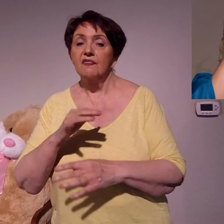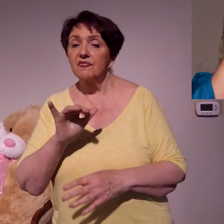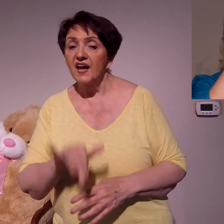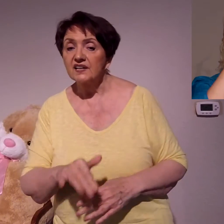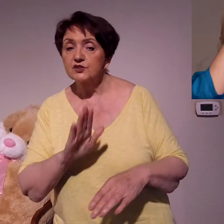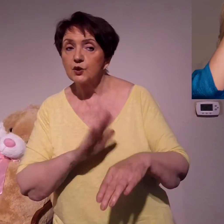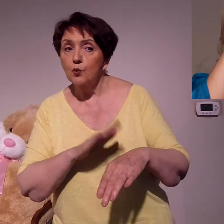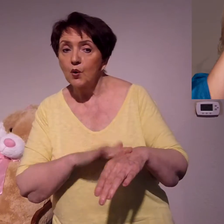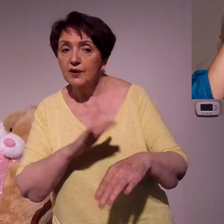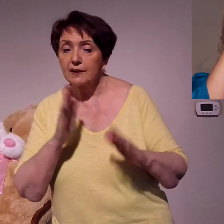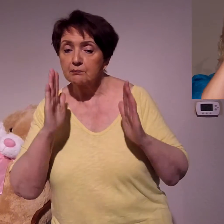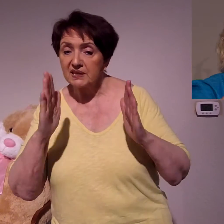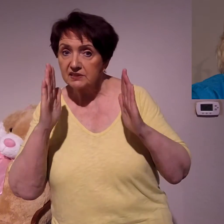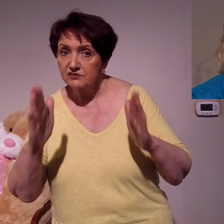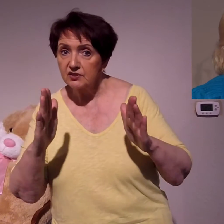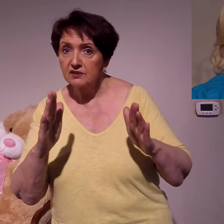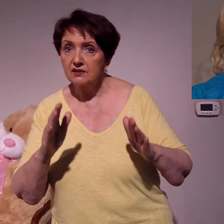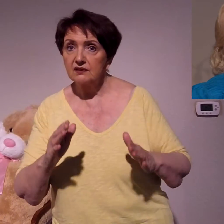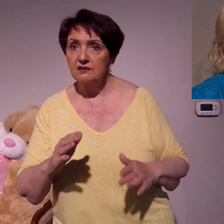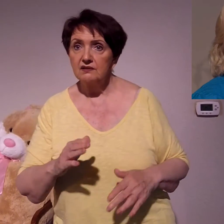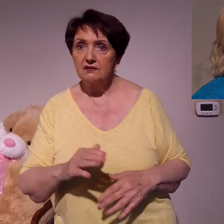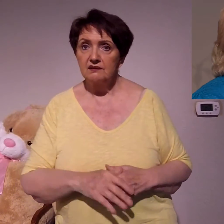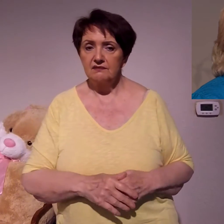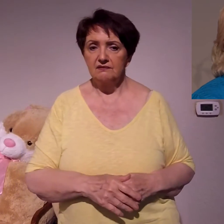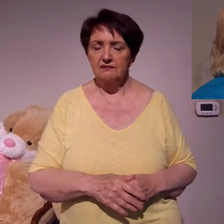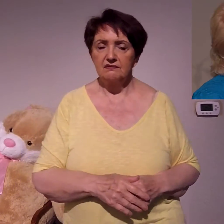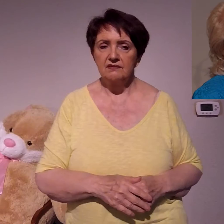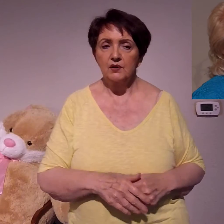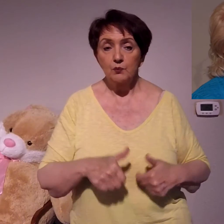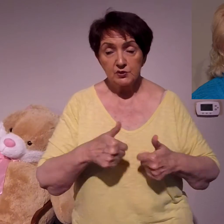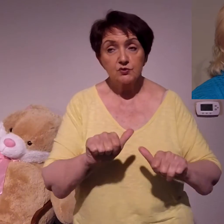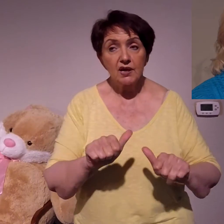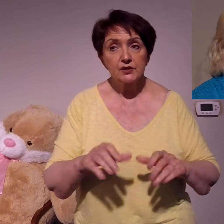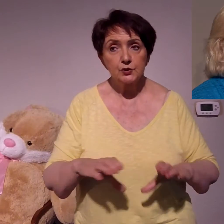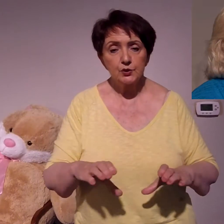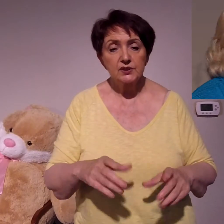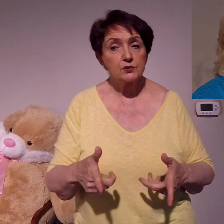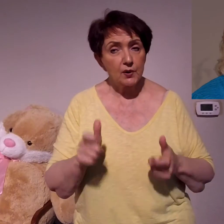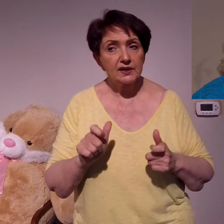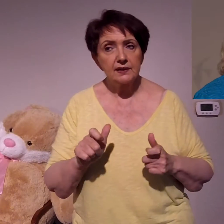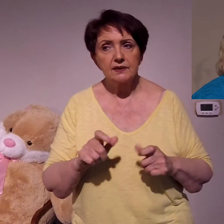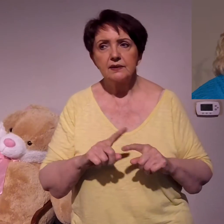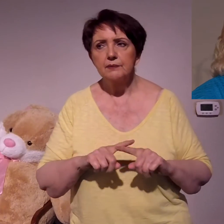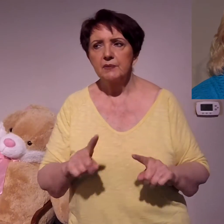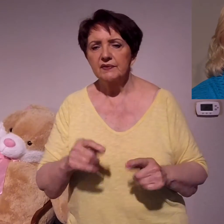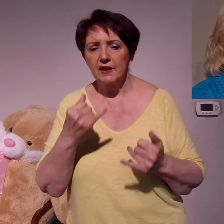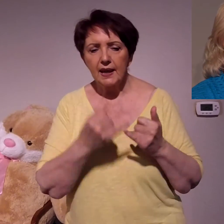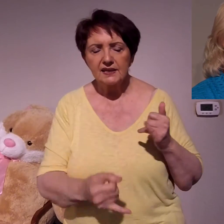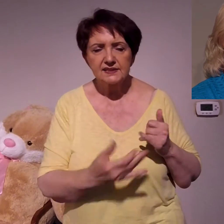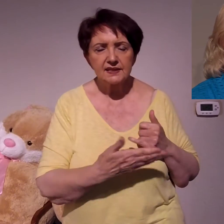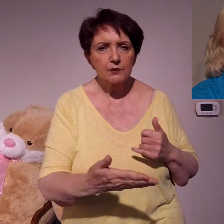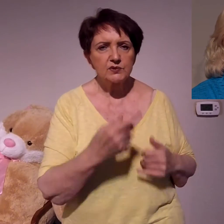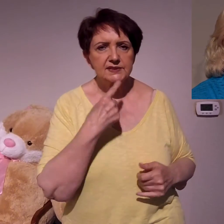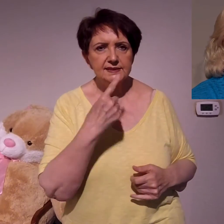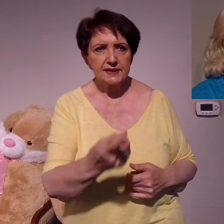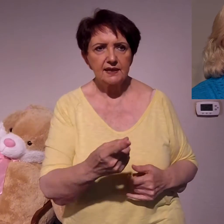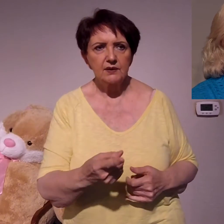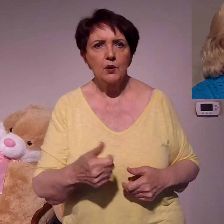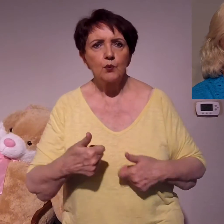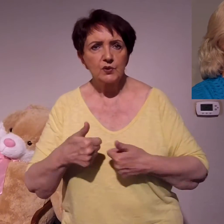hello, pay attention, hello. And again, we try to do it as quickly as, and then the last thing I would say is that while we try to do it very